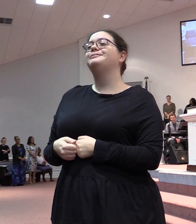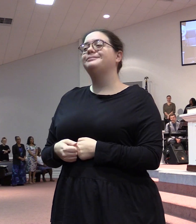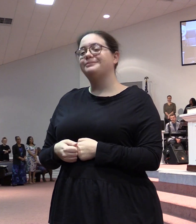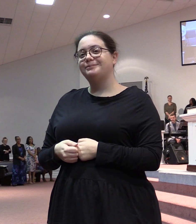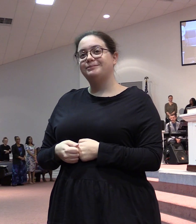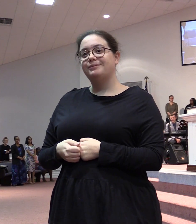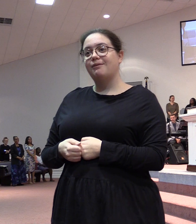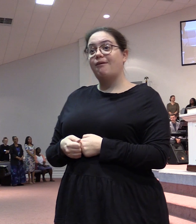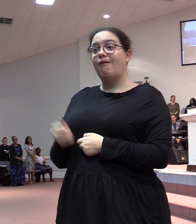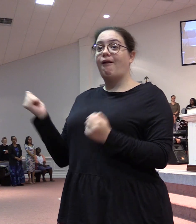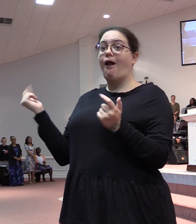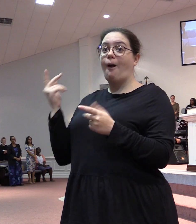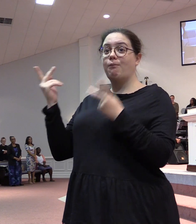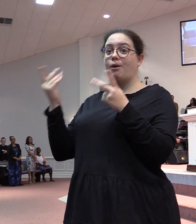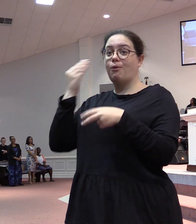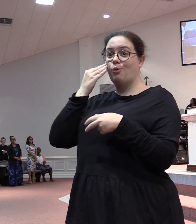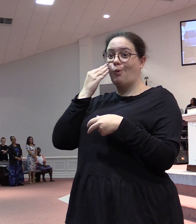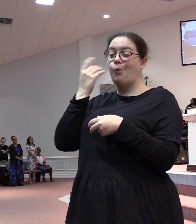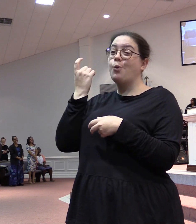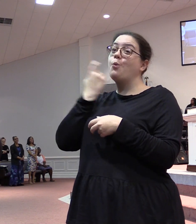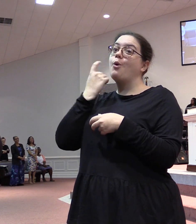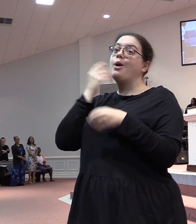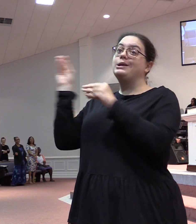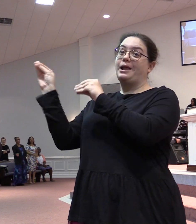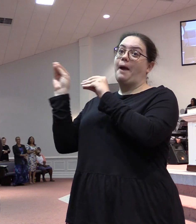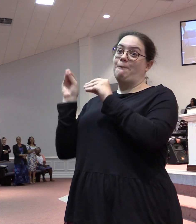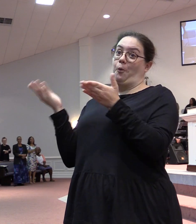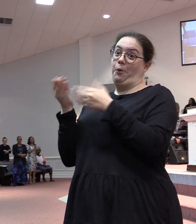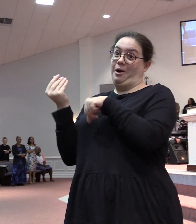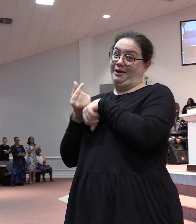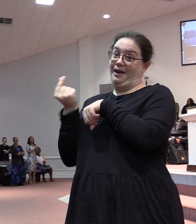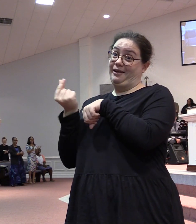And everybody there knows that I've recently moved to Gainesville.